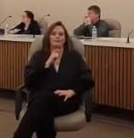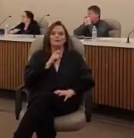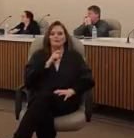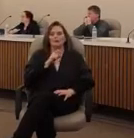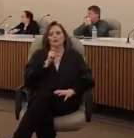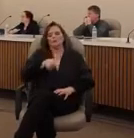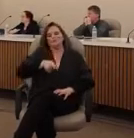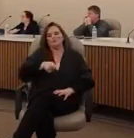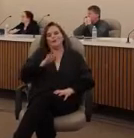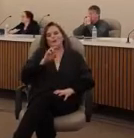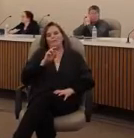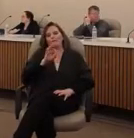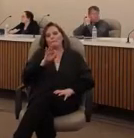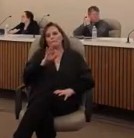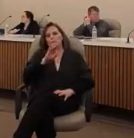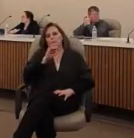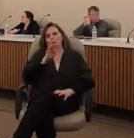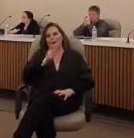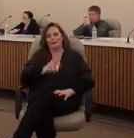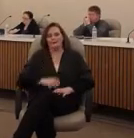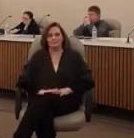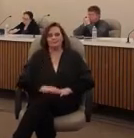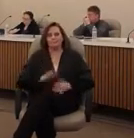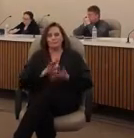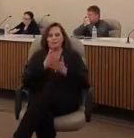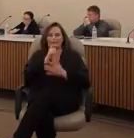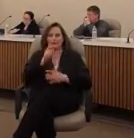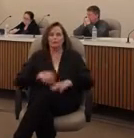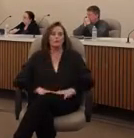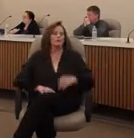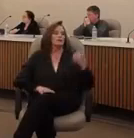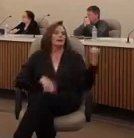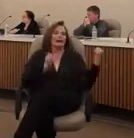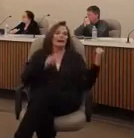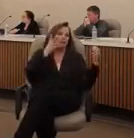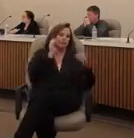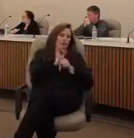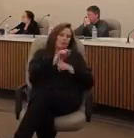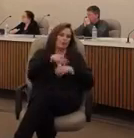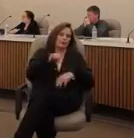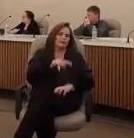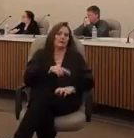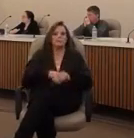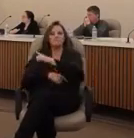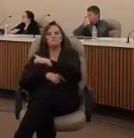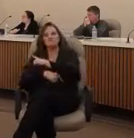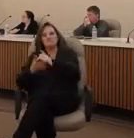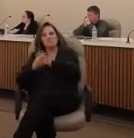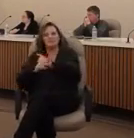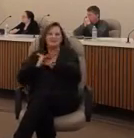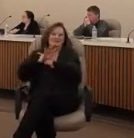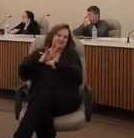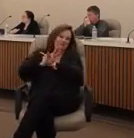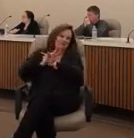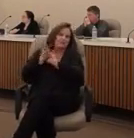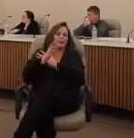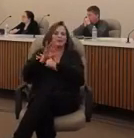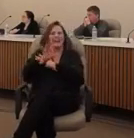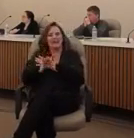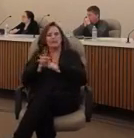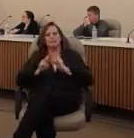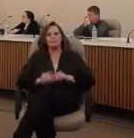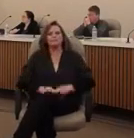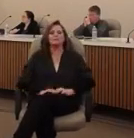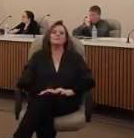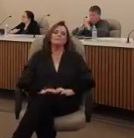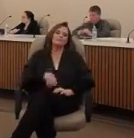cooking. How many people do you think will work there at this facility? A maximum, probably 7 to 8. Typically 2 to 4